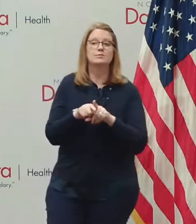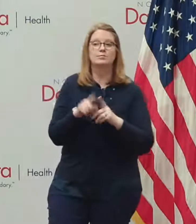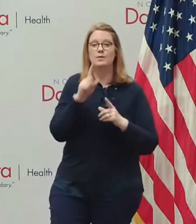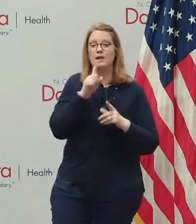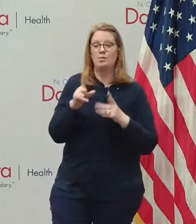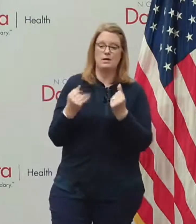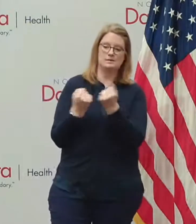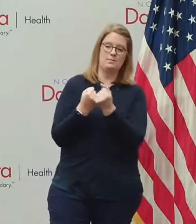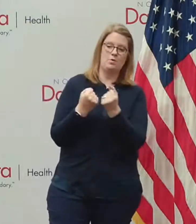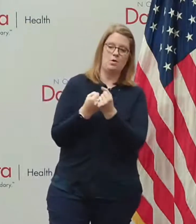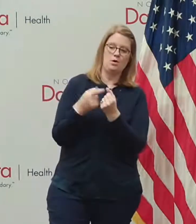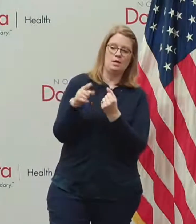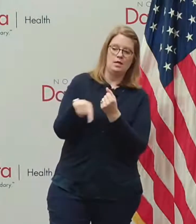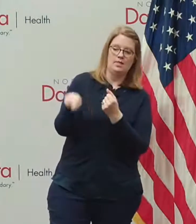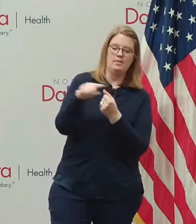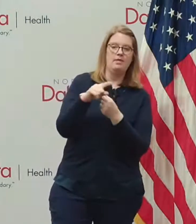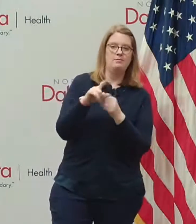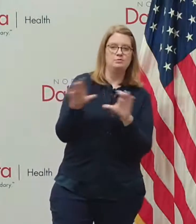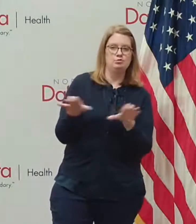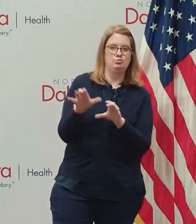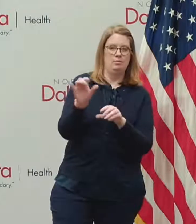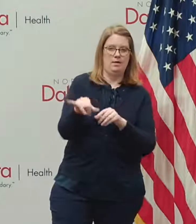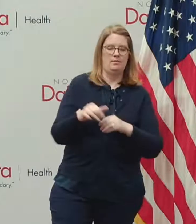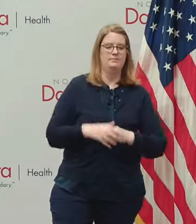them support to help them do that.